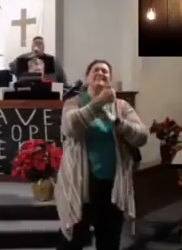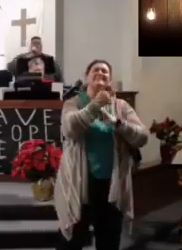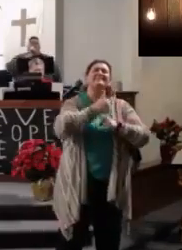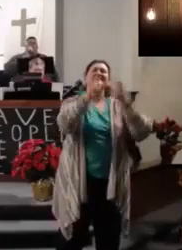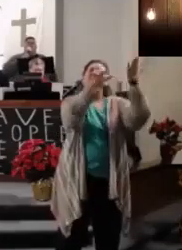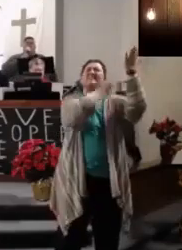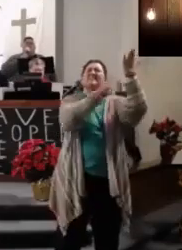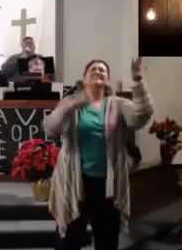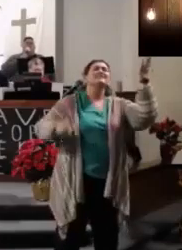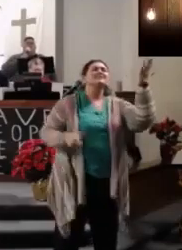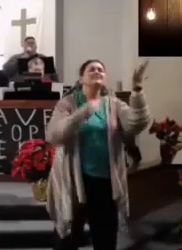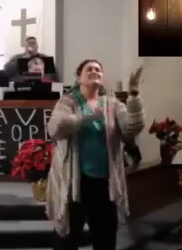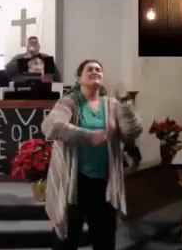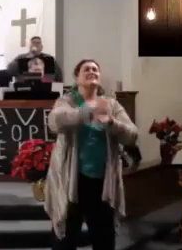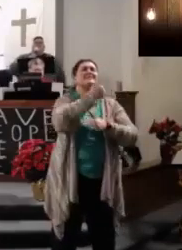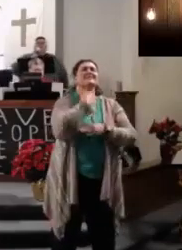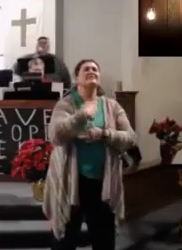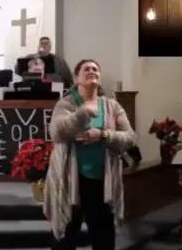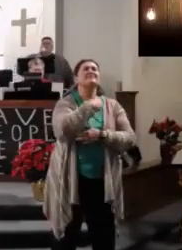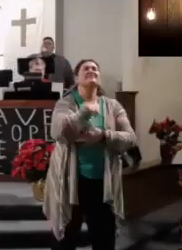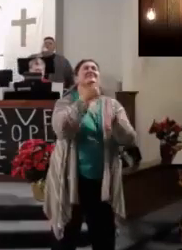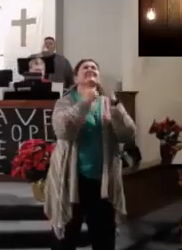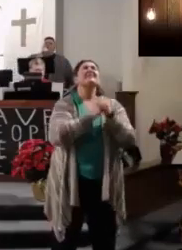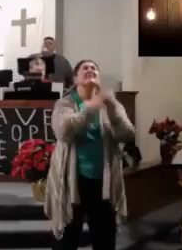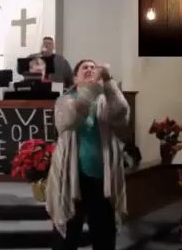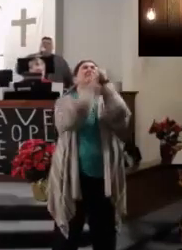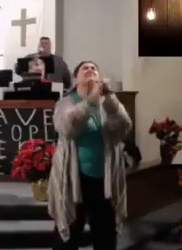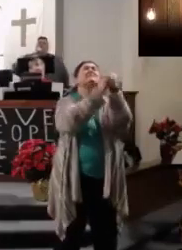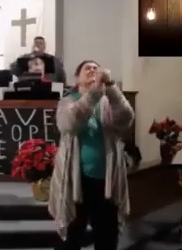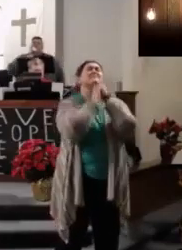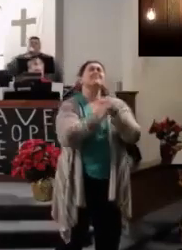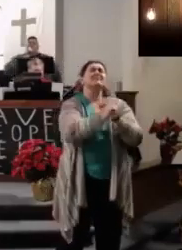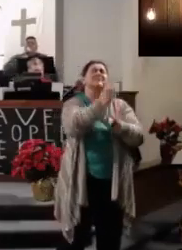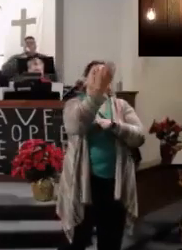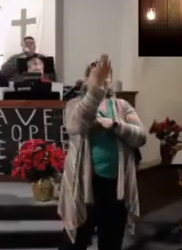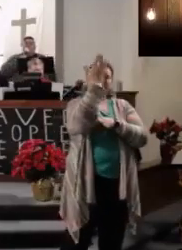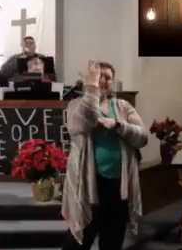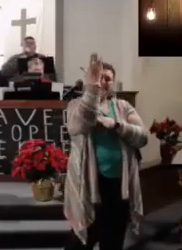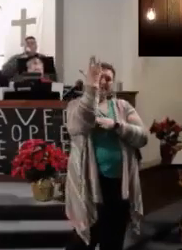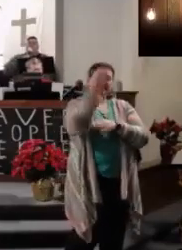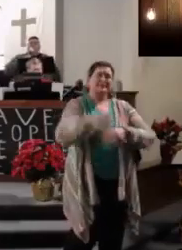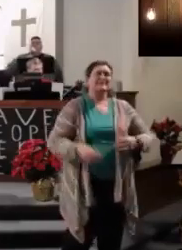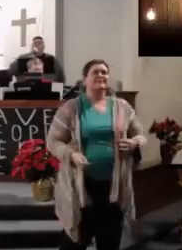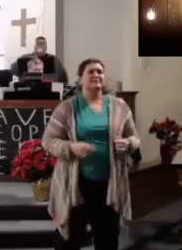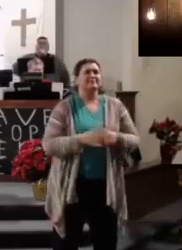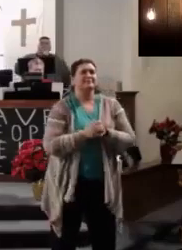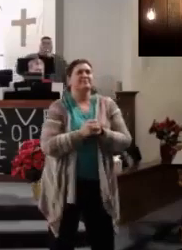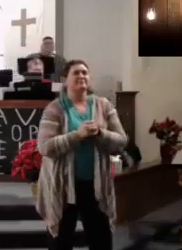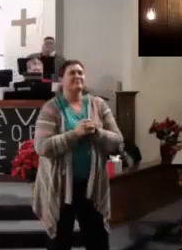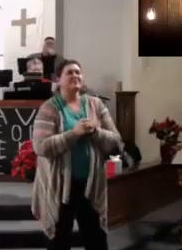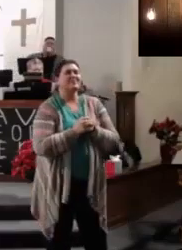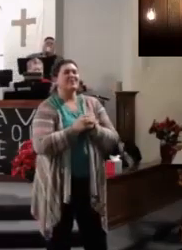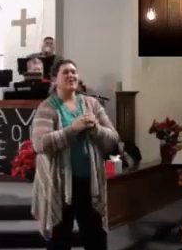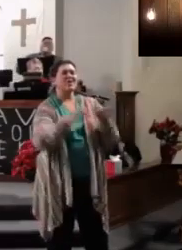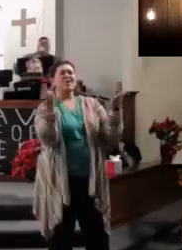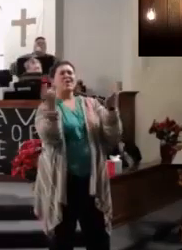King of kings, Lord of lords, I worship you. Holy now.